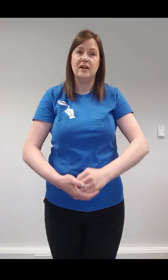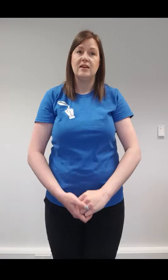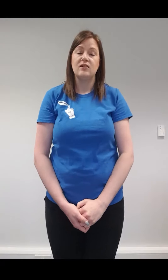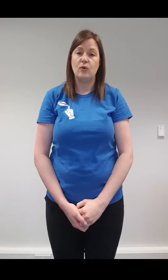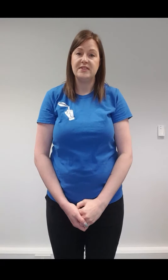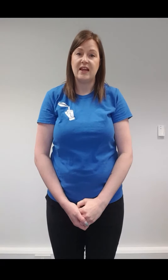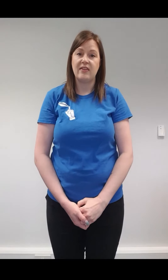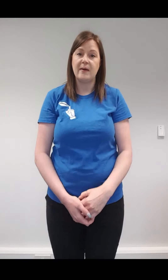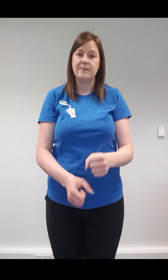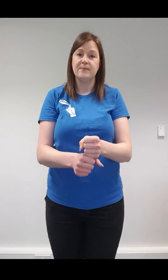All together,